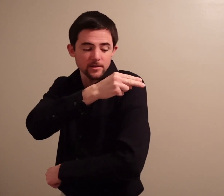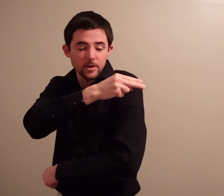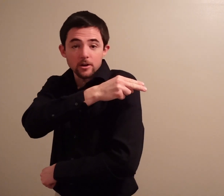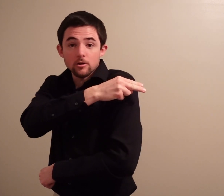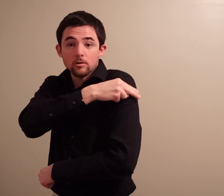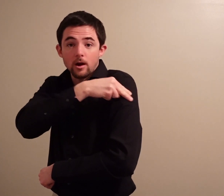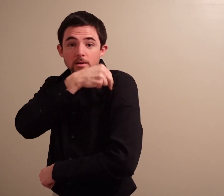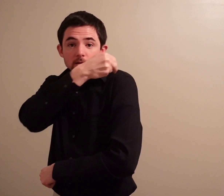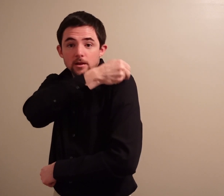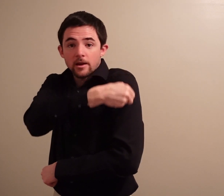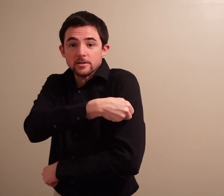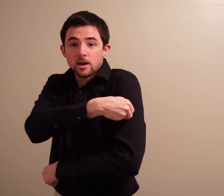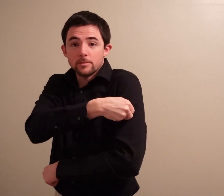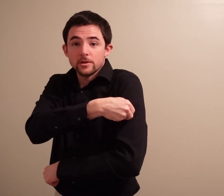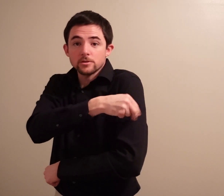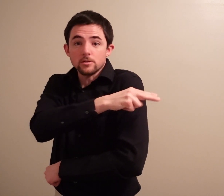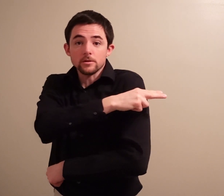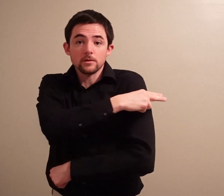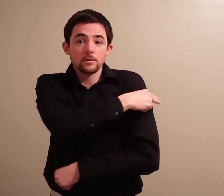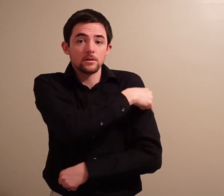make a cross at the top of your shoulder.